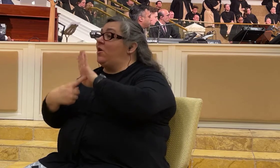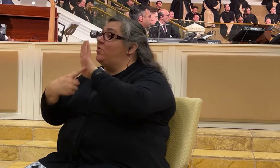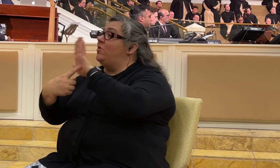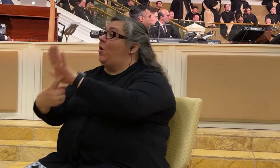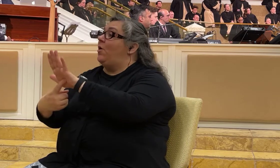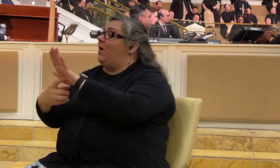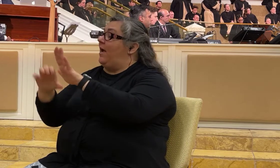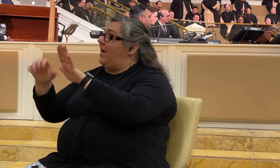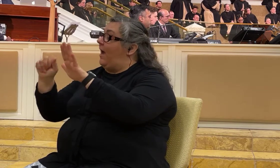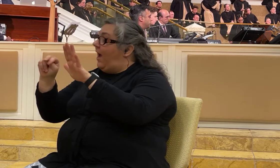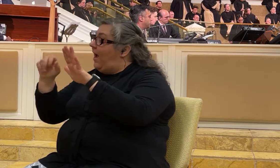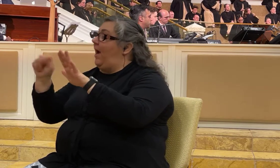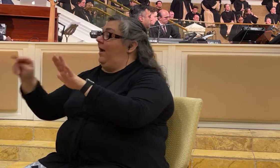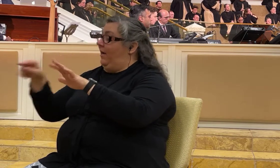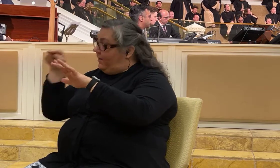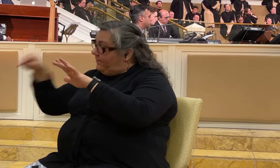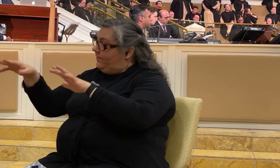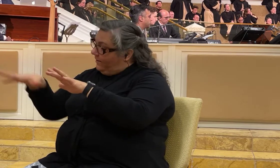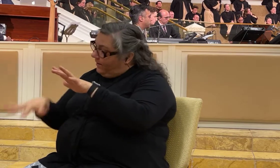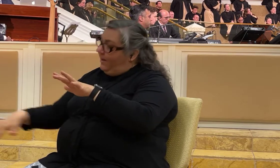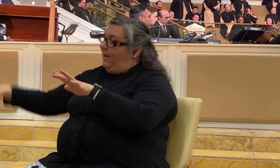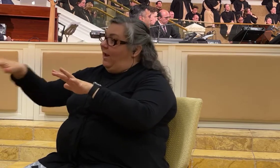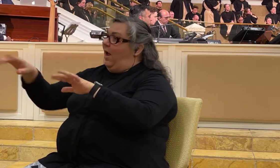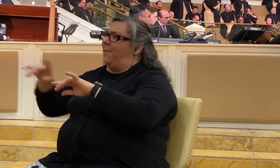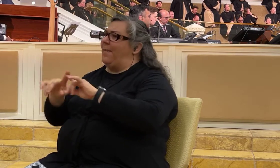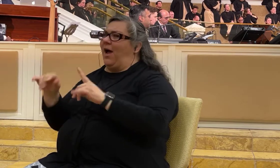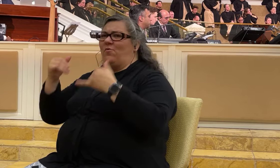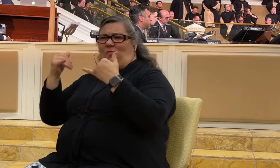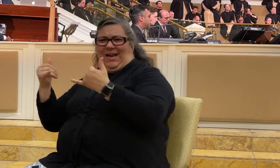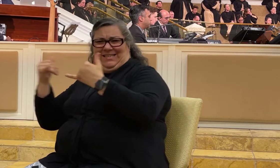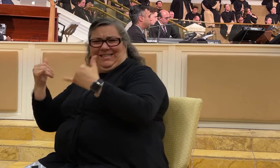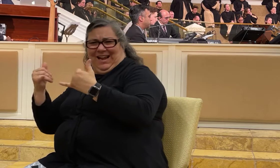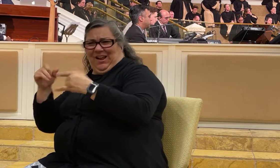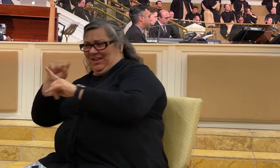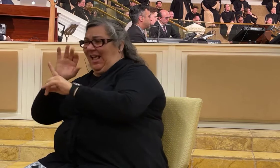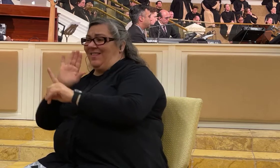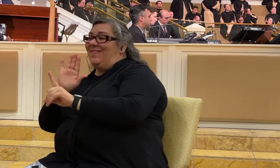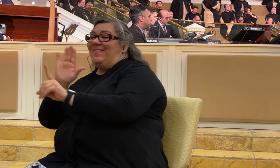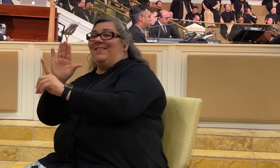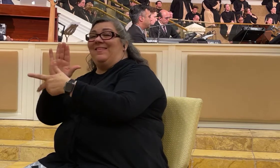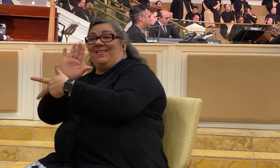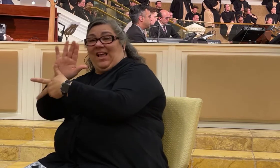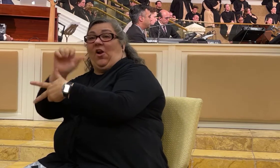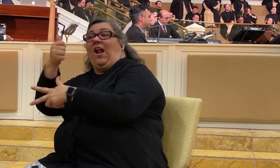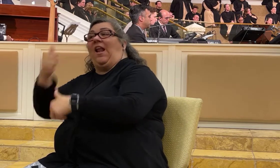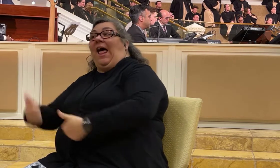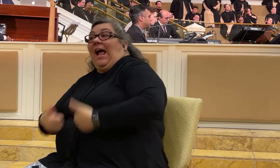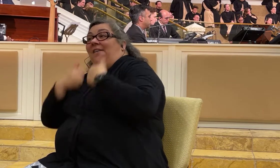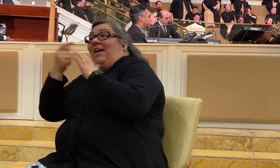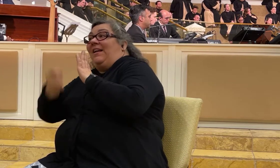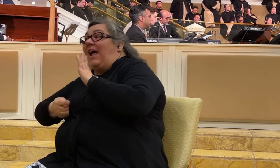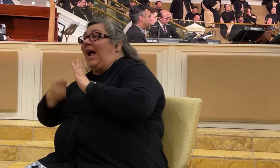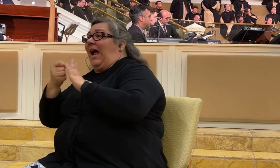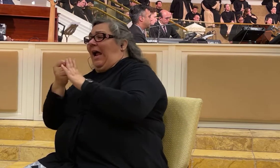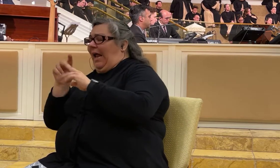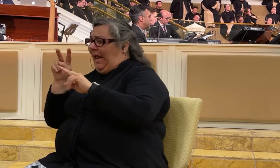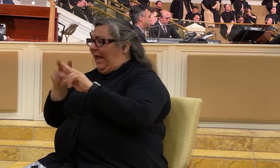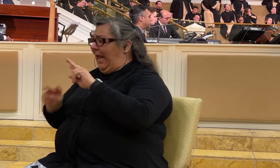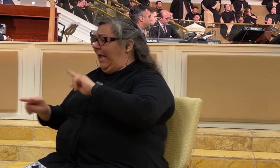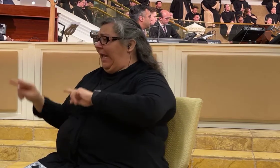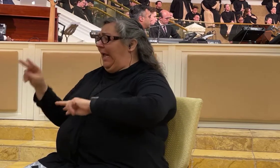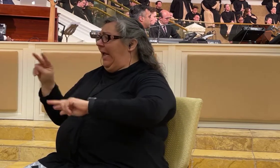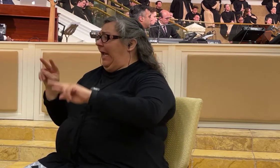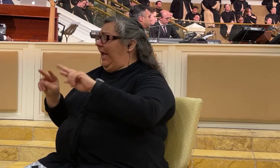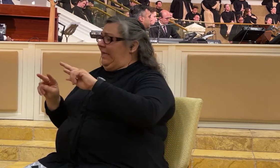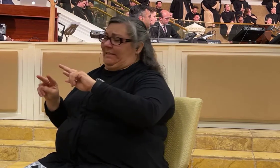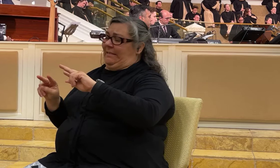what Canaan was. But right now, what it looks like to the physical eye is giving Abraham